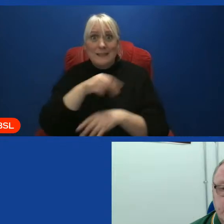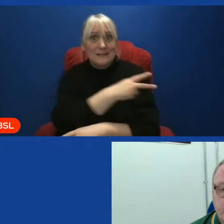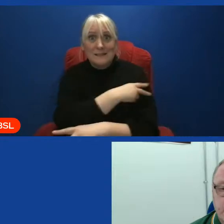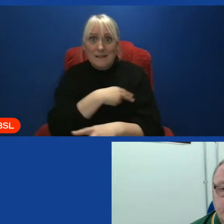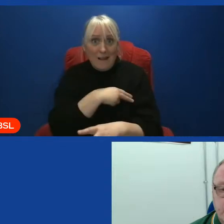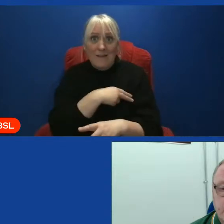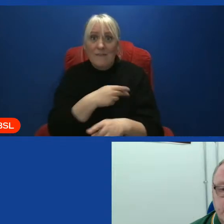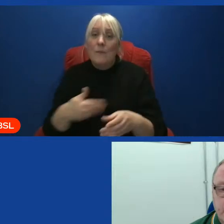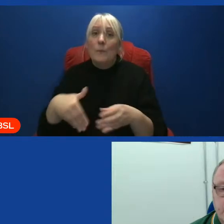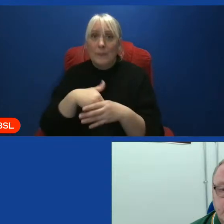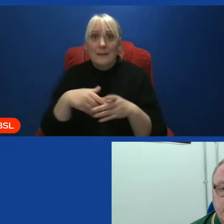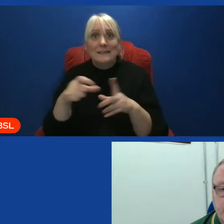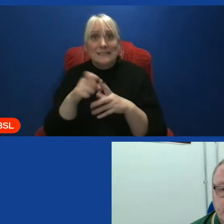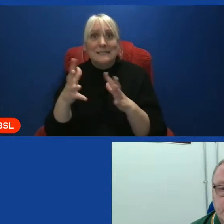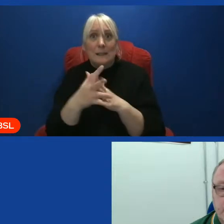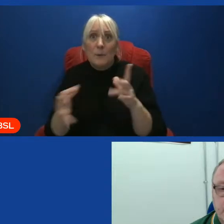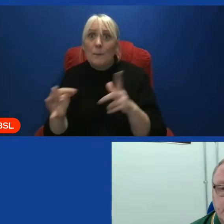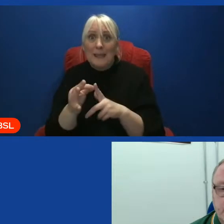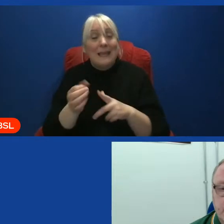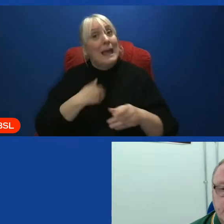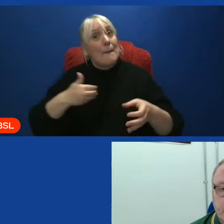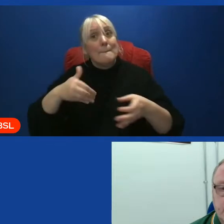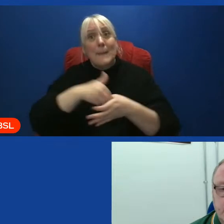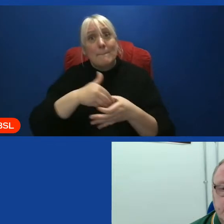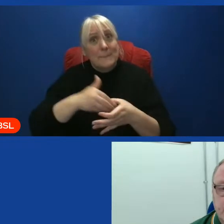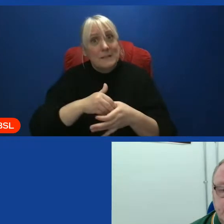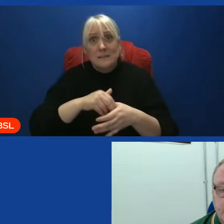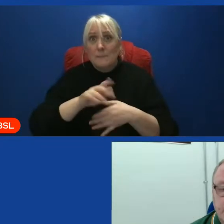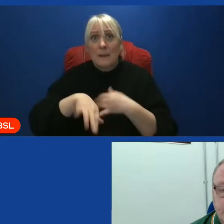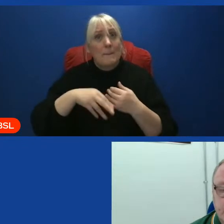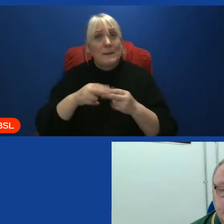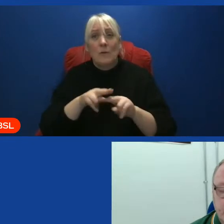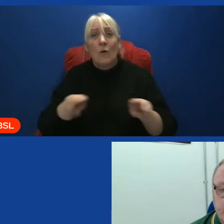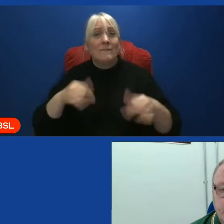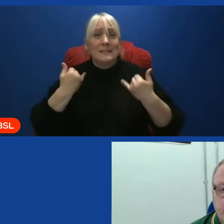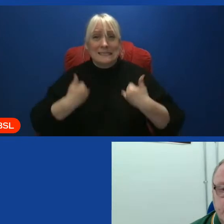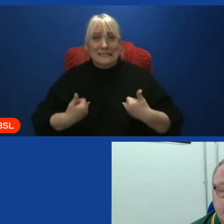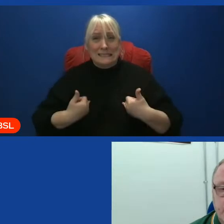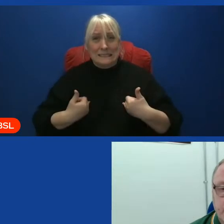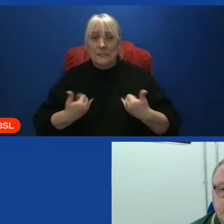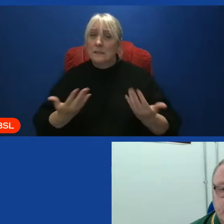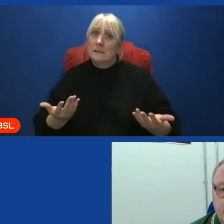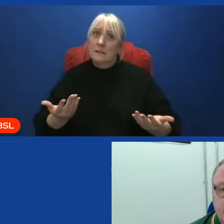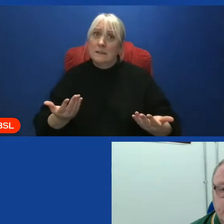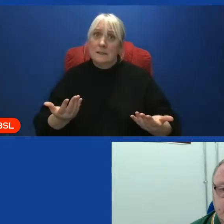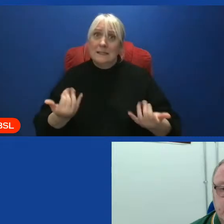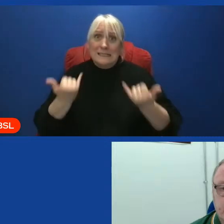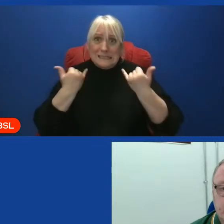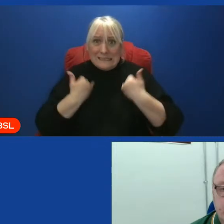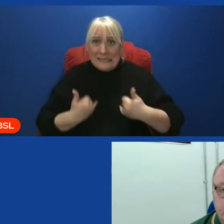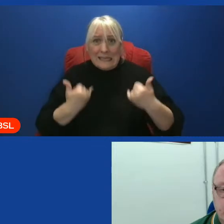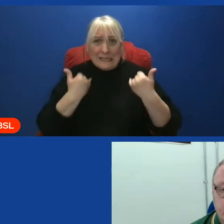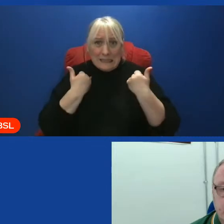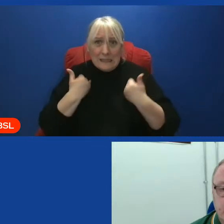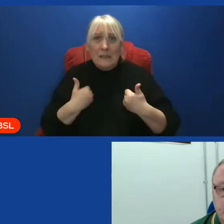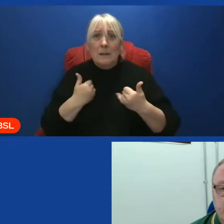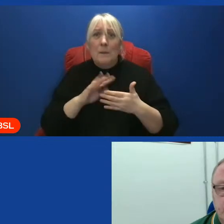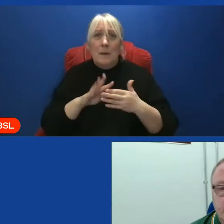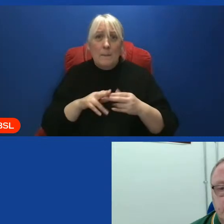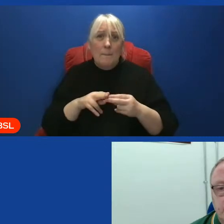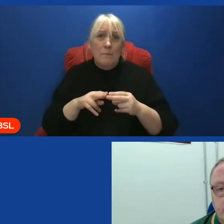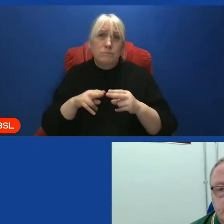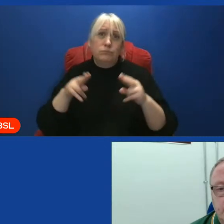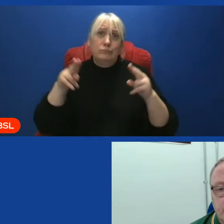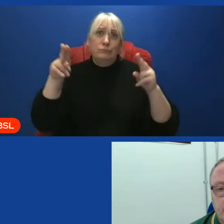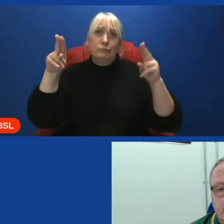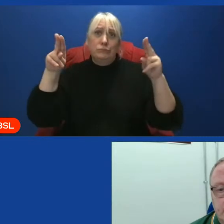the Department for Work and Pensions. Our members are going off sick. The levels of sickness are rising exponentially, and we have to